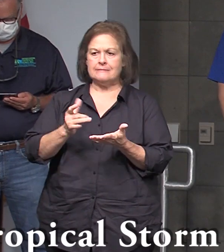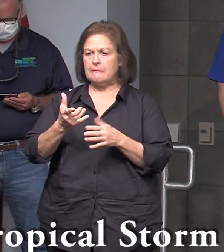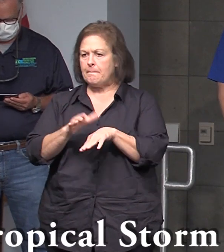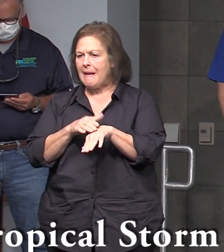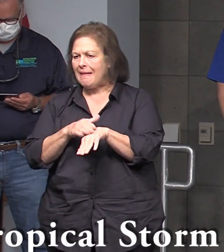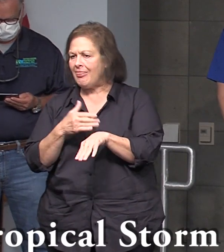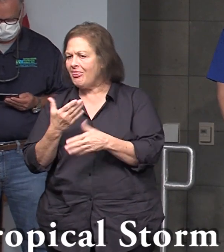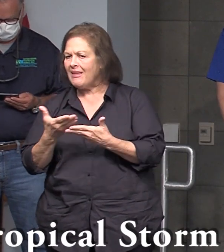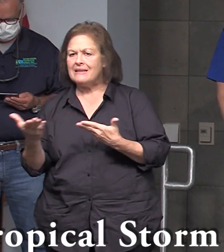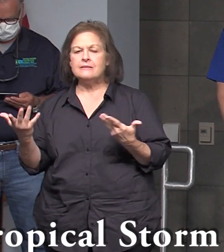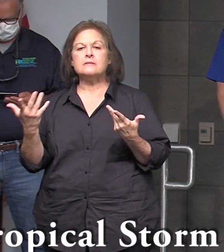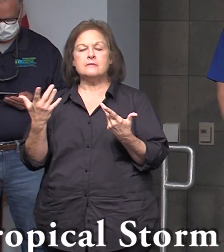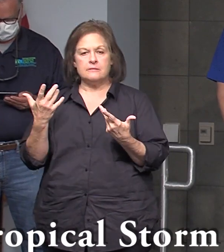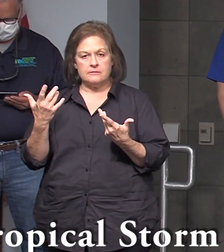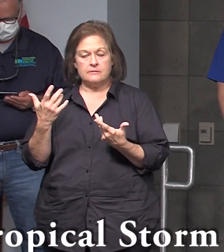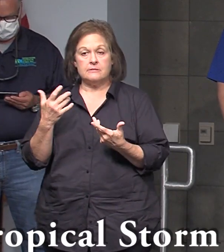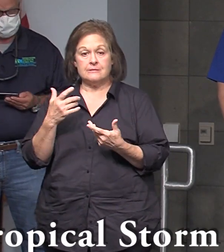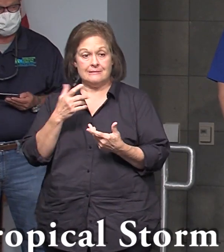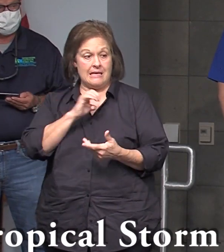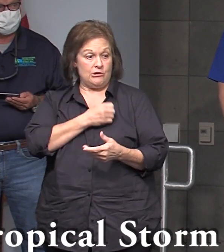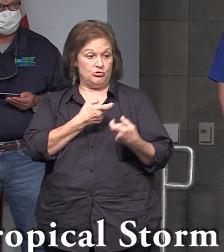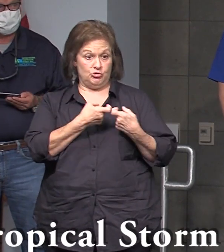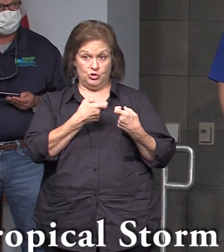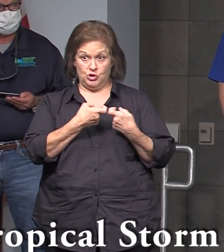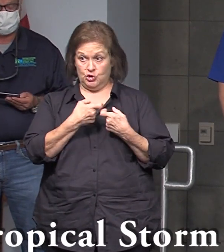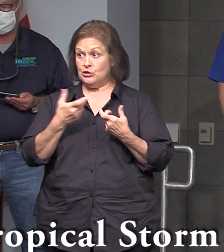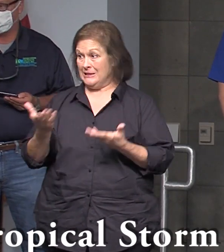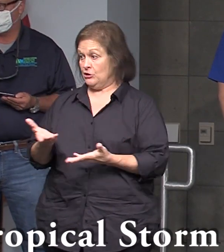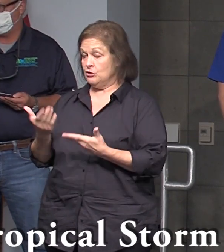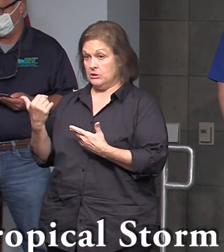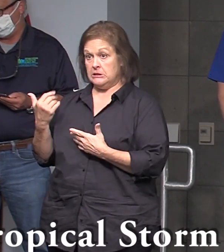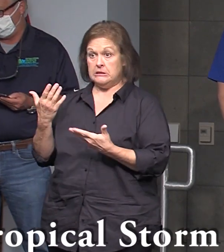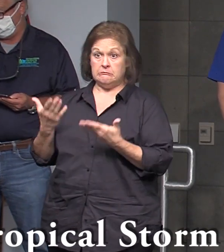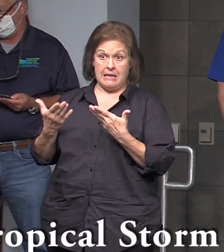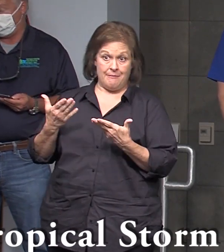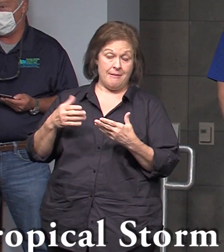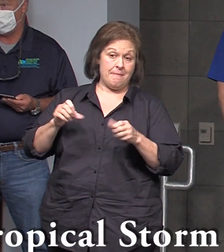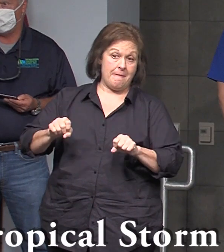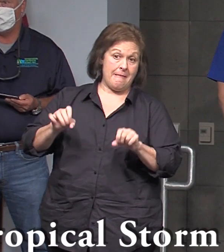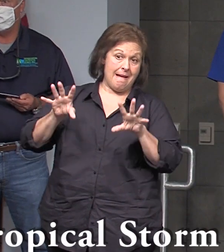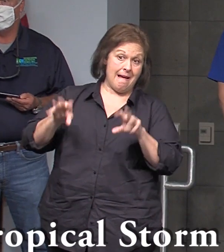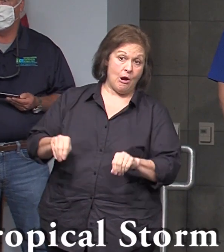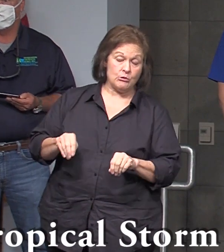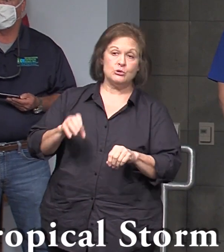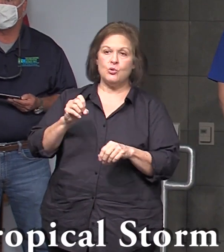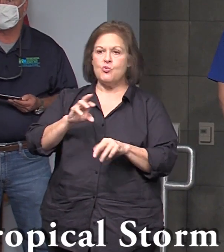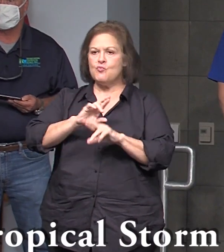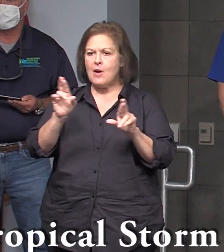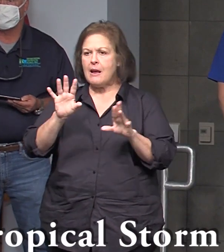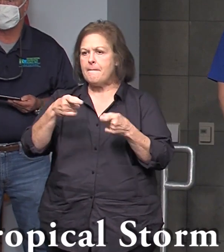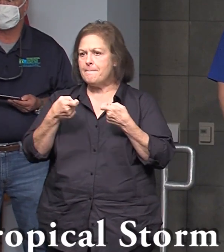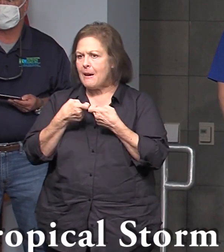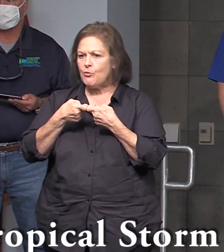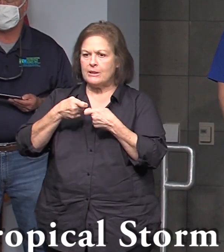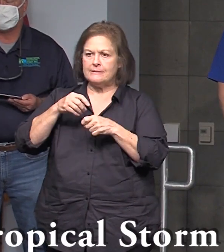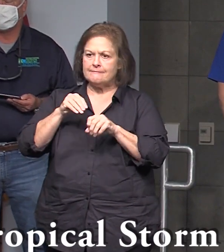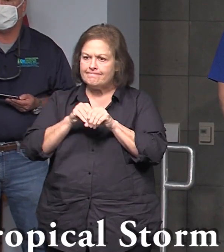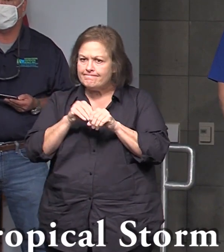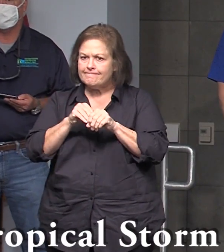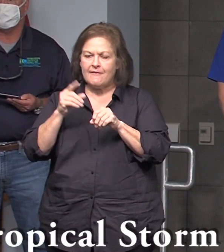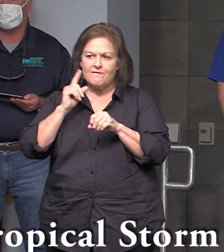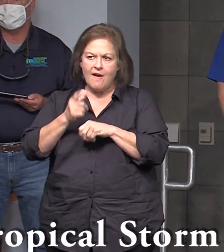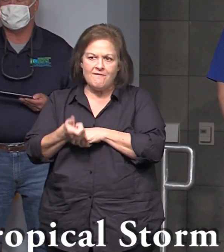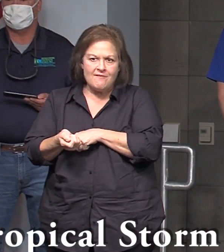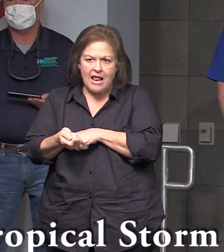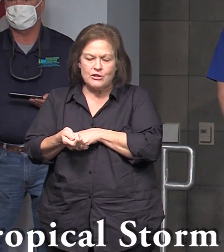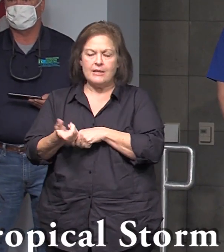We might, and Entergy's here along with Mr. Scrametta, we might have some outages. Have your batteries in your flashlights ready. So all those things that we know